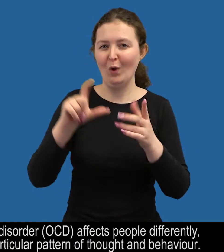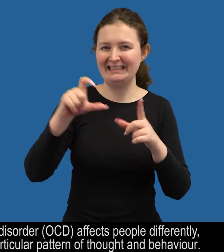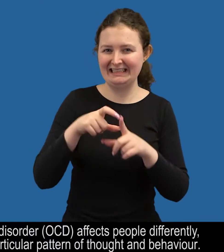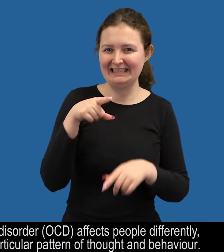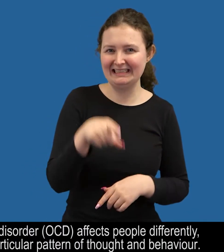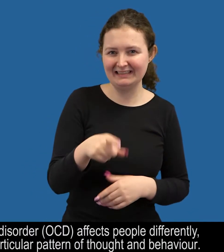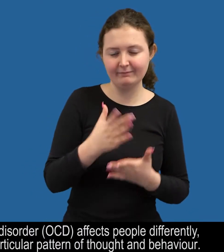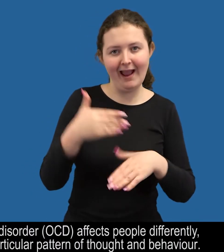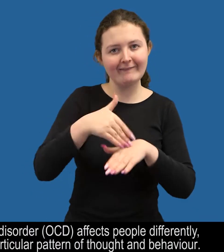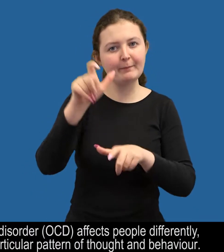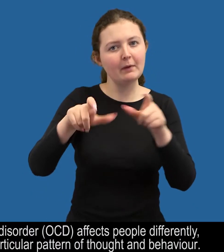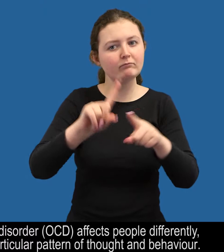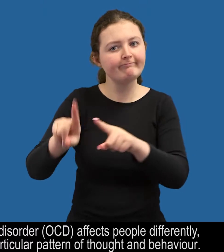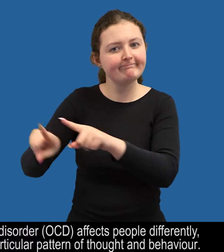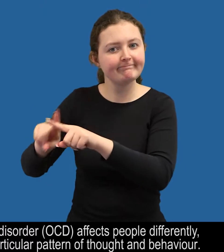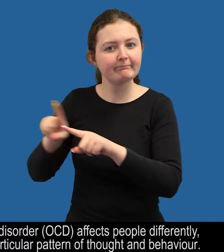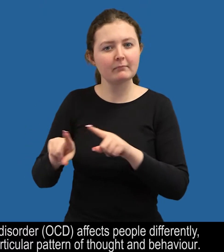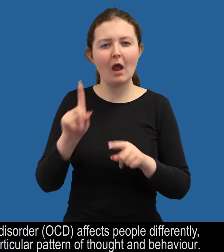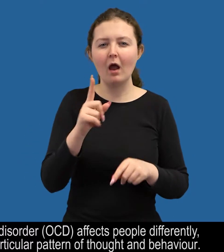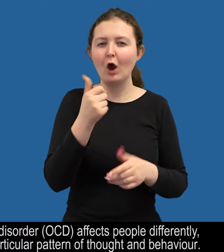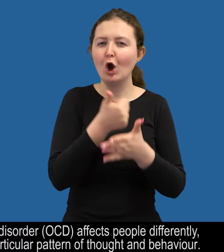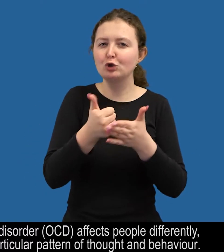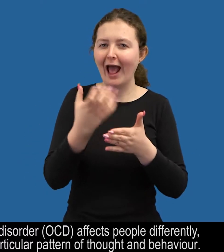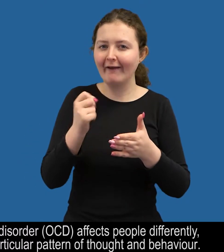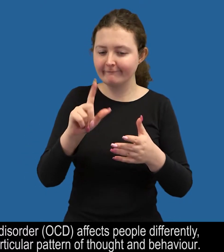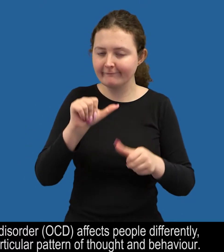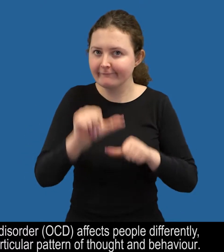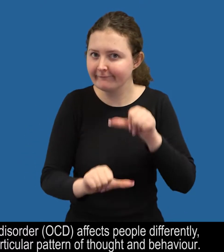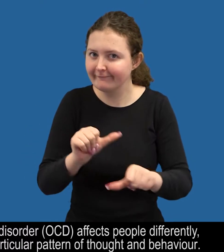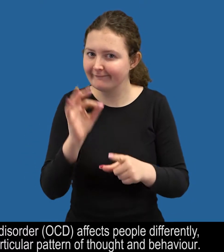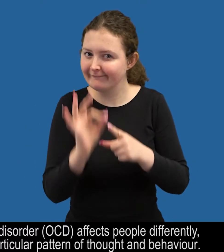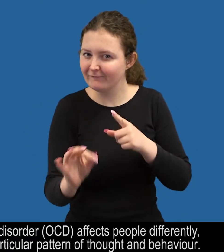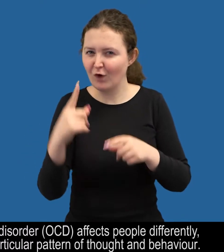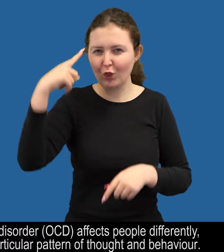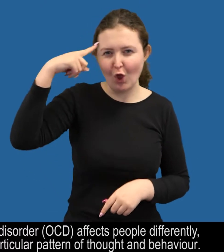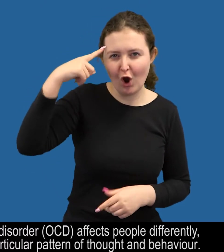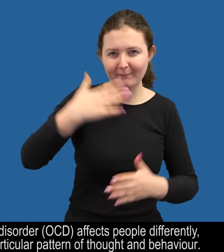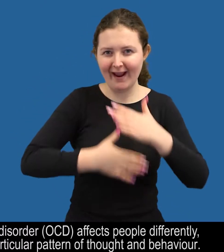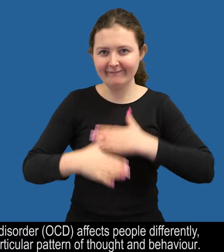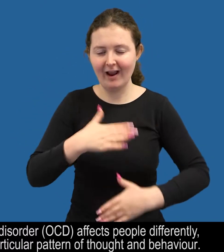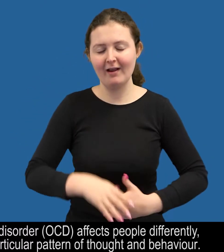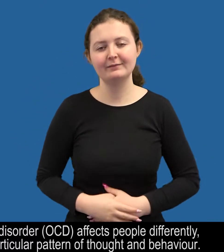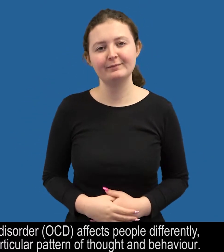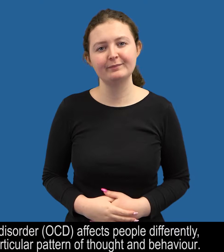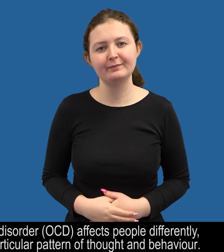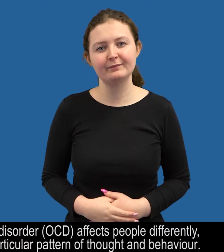Obsessive Compulsive Disorder, OCD, affects people differently, but usually causes a particular pattern of thought and